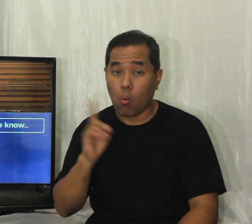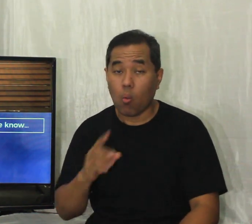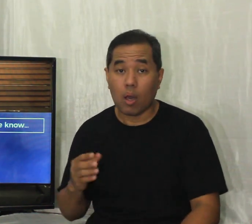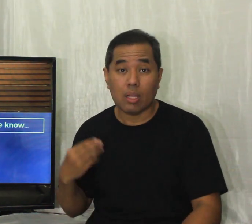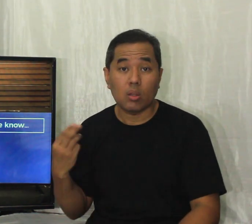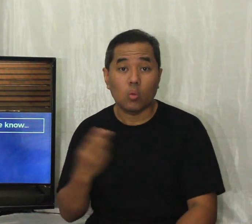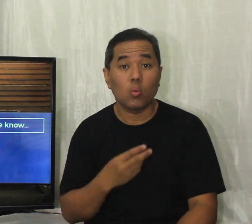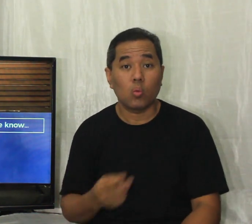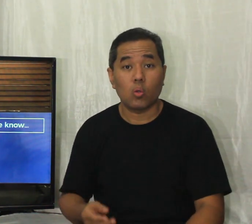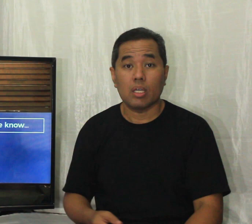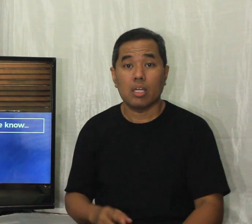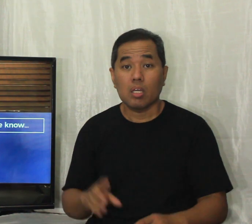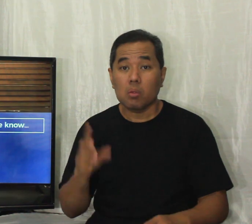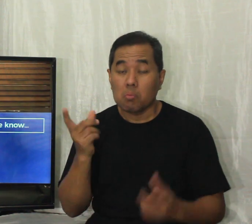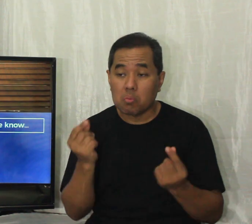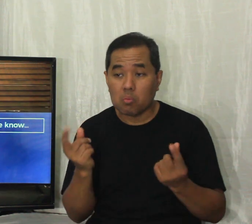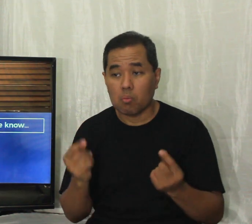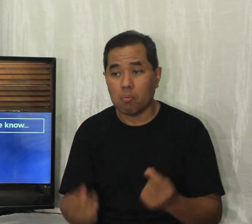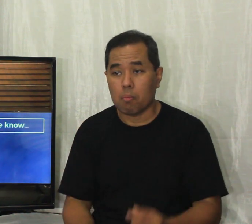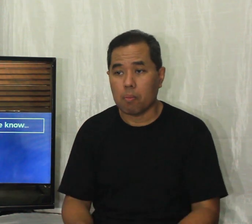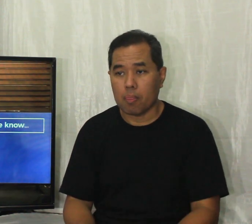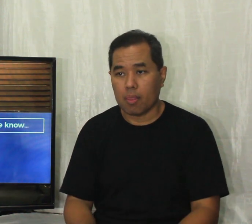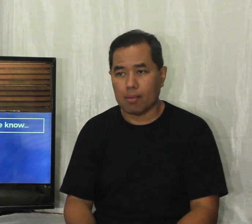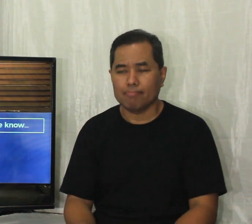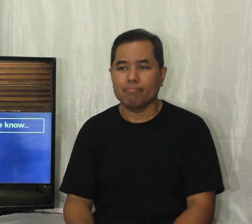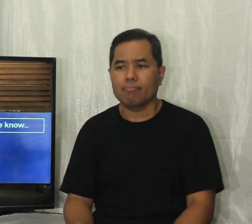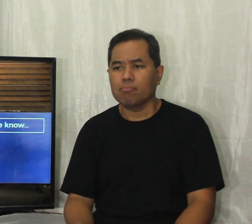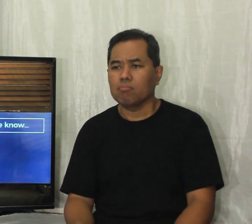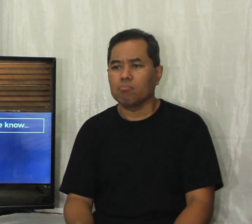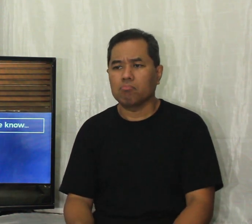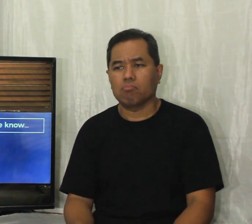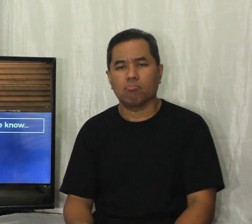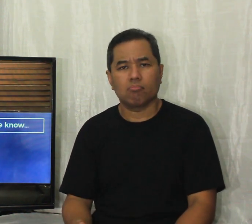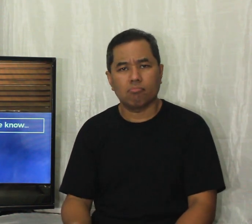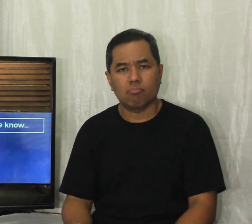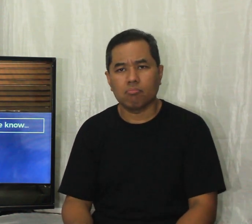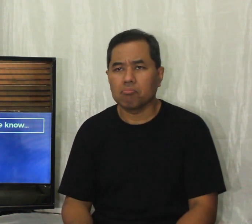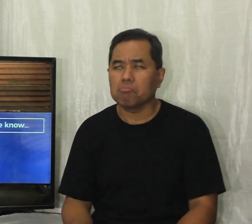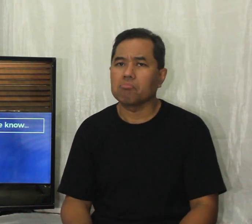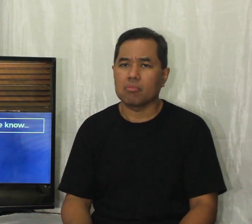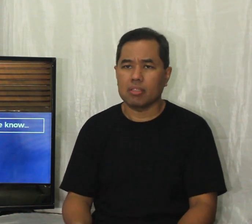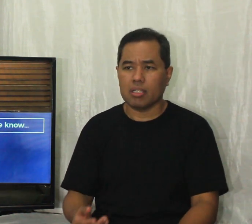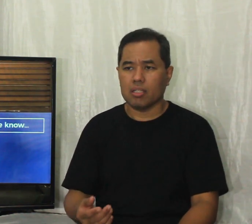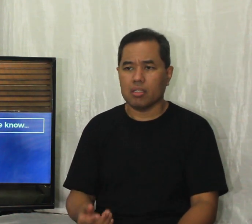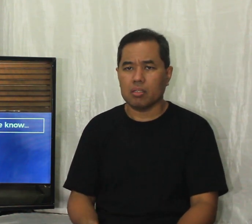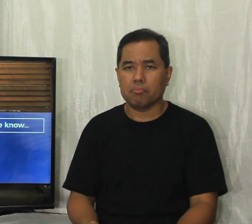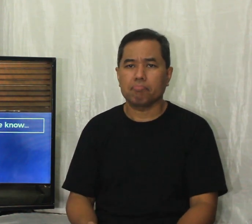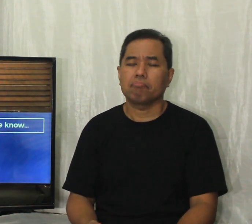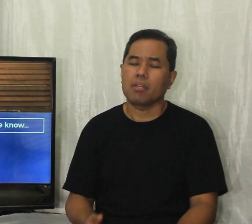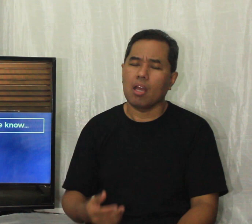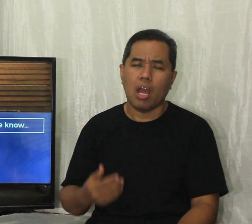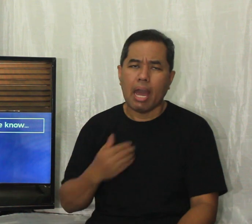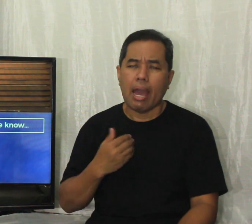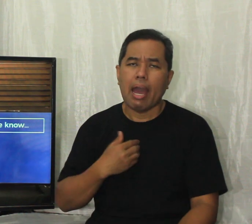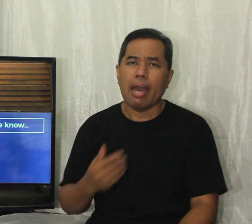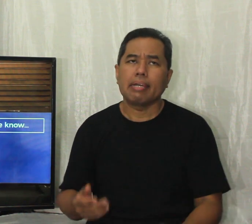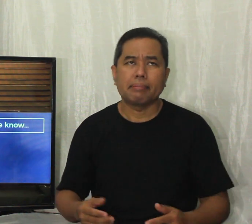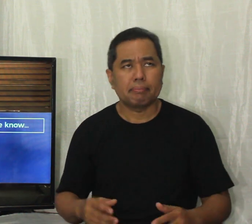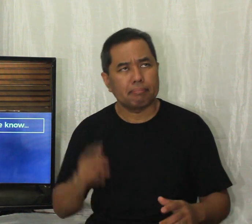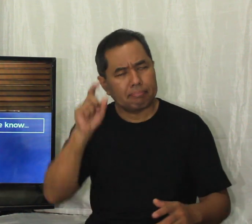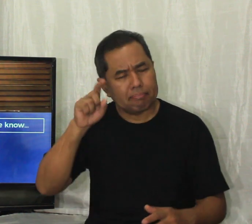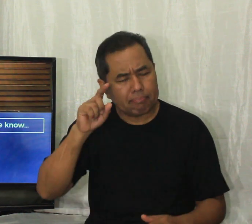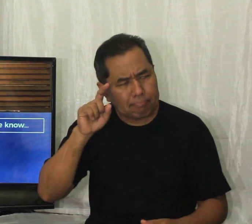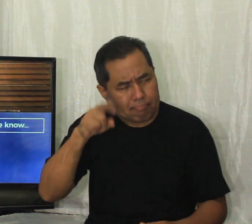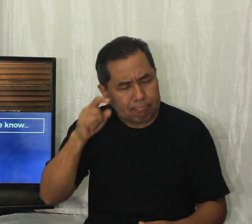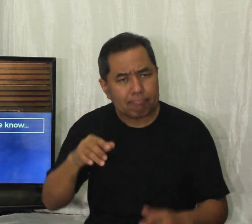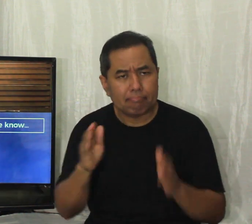persecution reminds me, tells me, hey, this is actually normal. I don't need to fight it. Yes, I need to pray for the preservation of life. I need